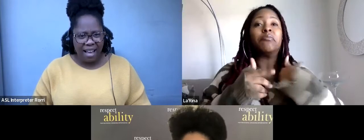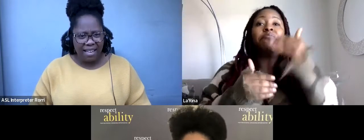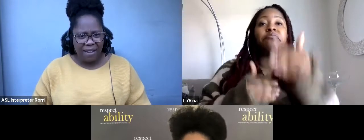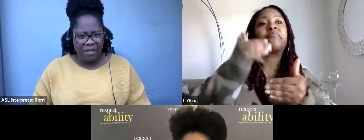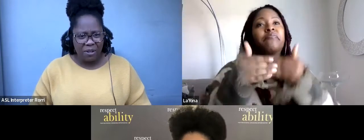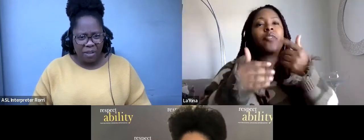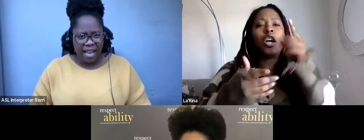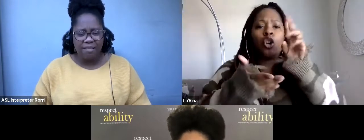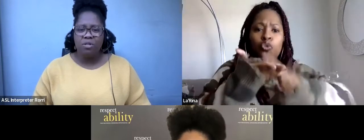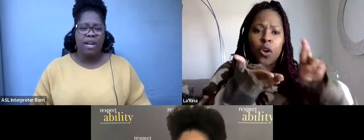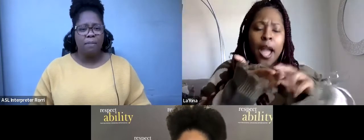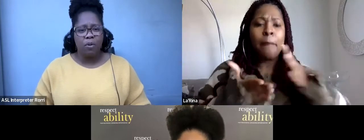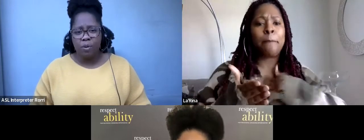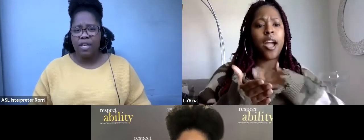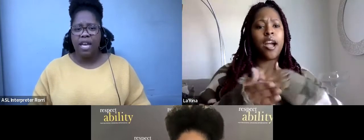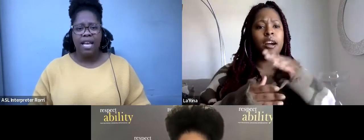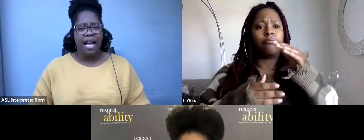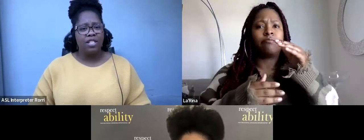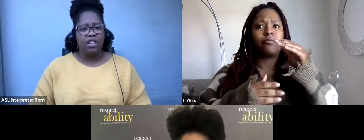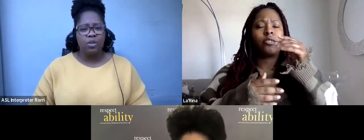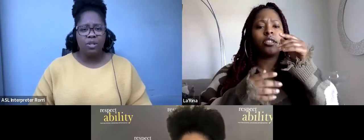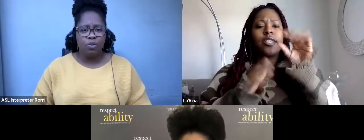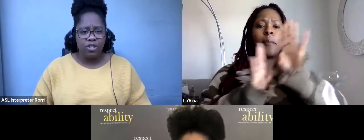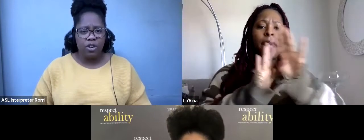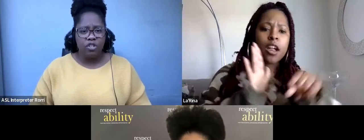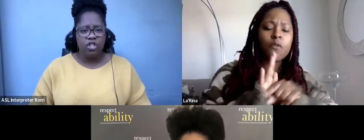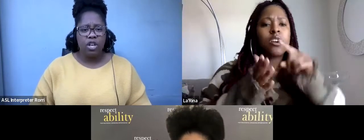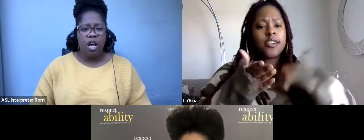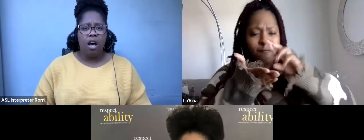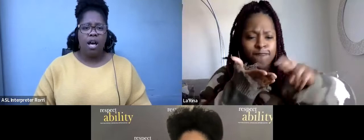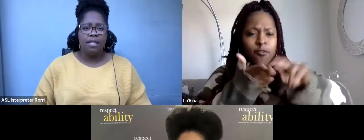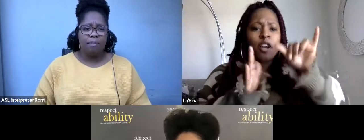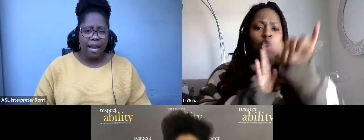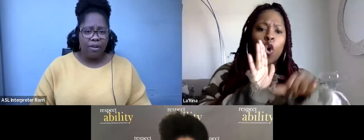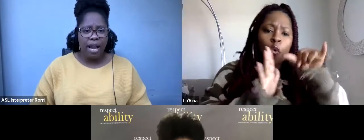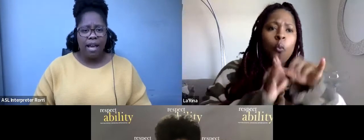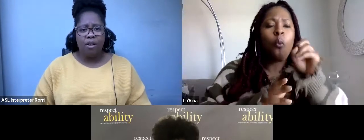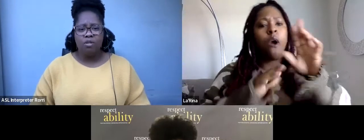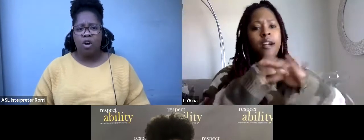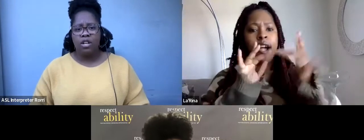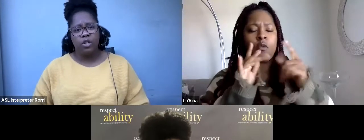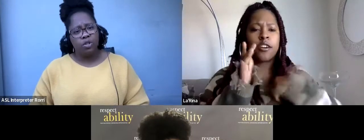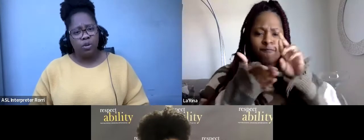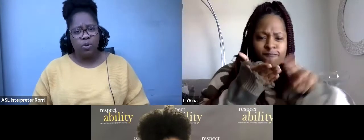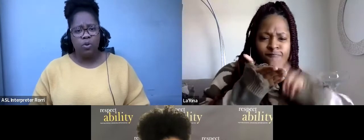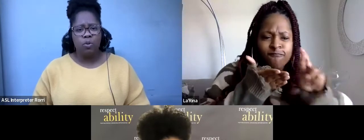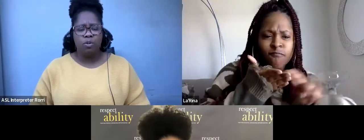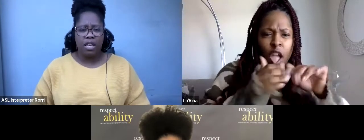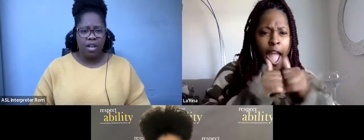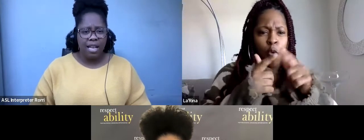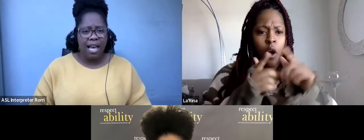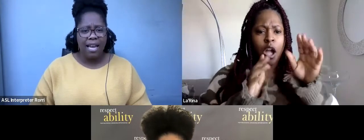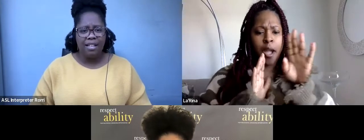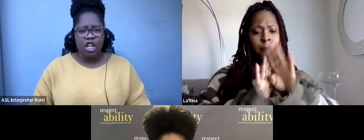wow, how did I even do that? So I kept going with it. I started doing some research on the background, on YouTube,